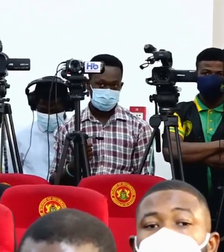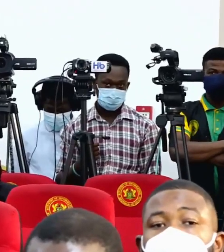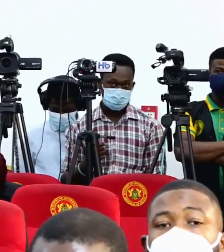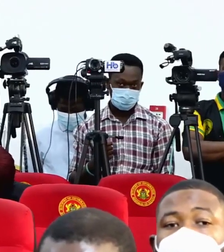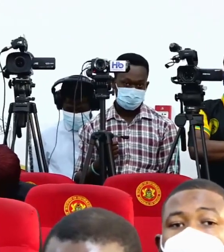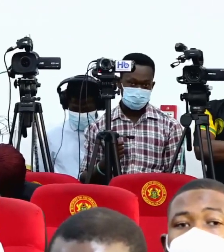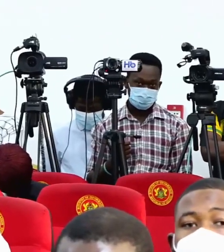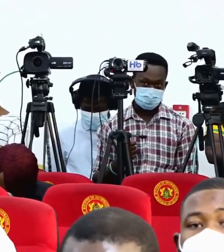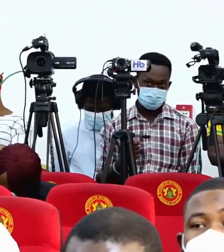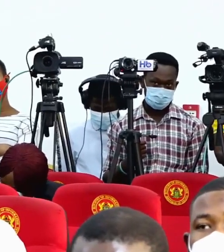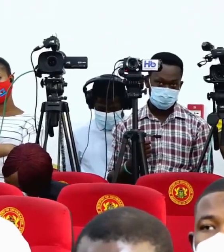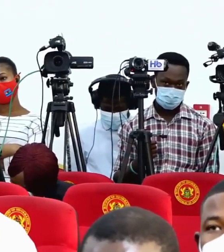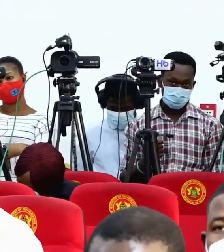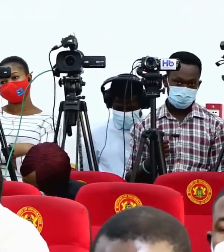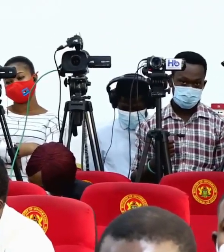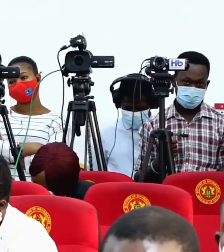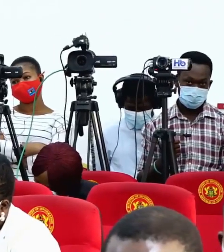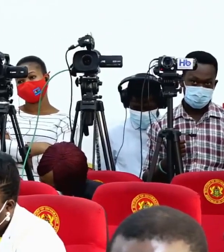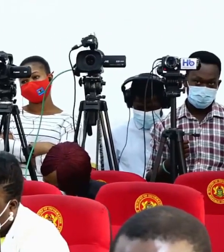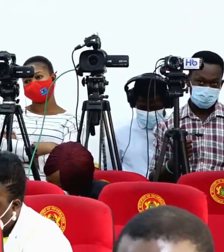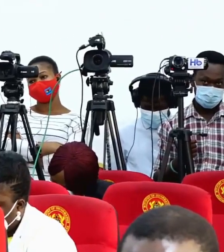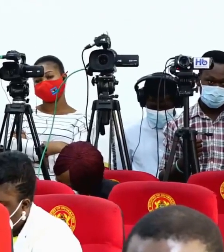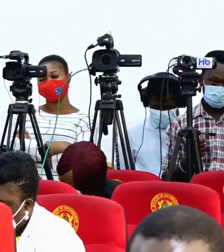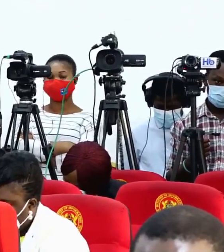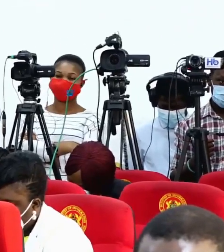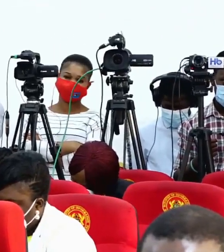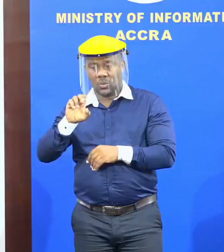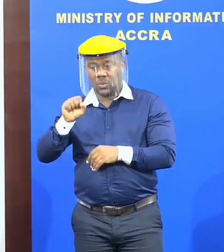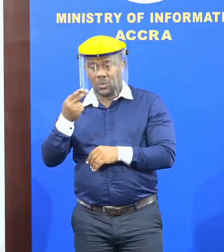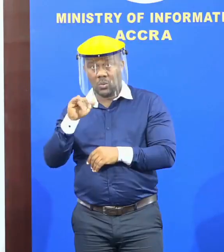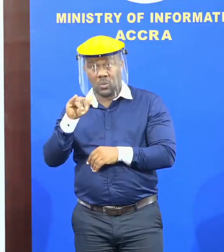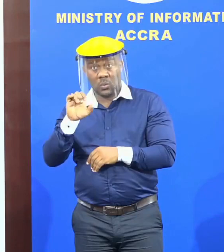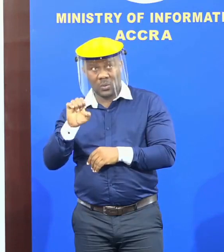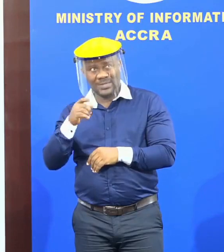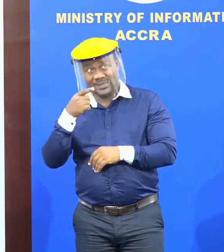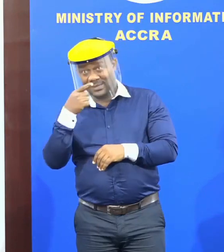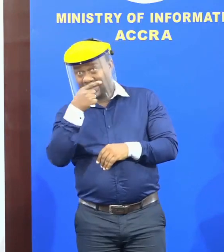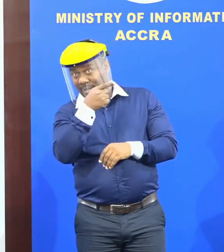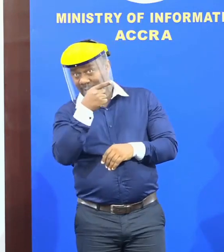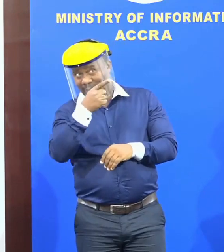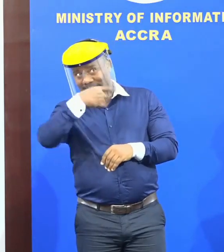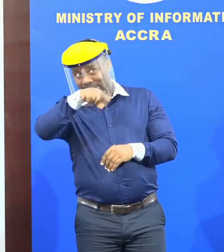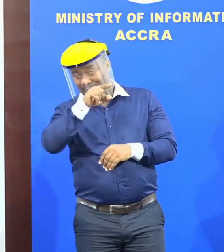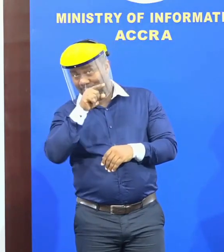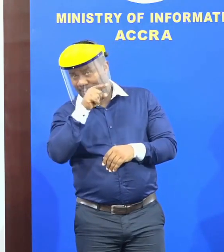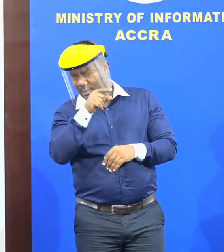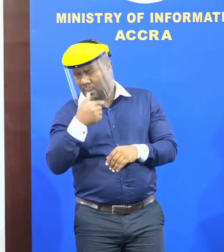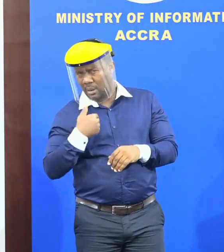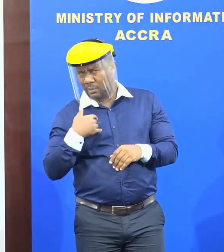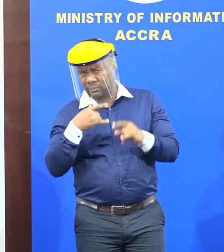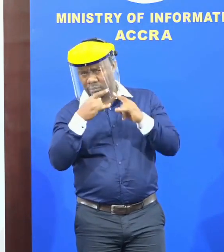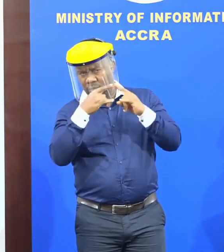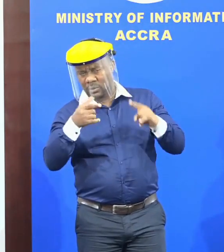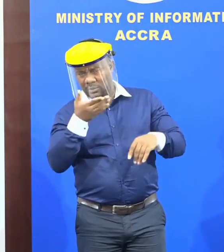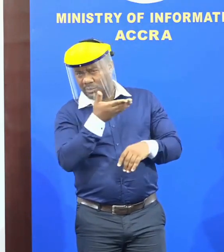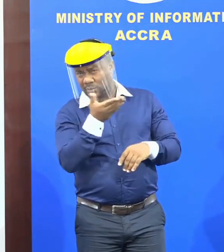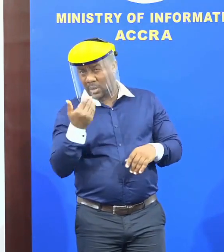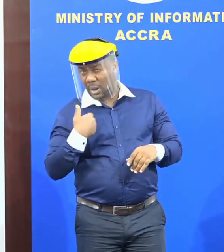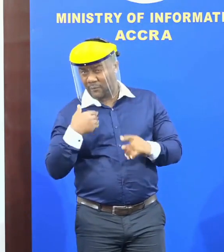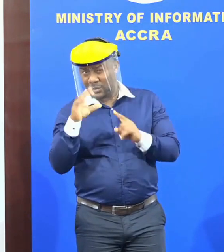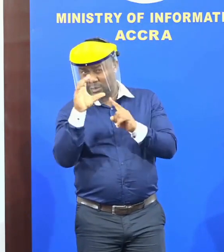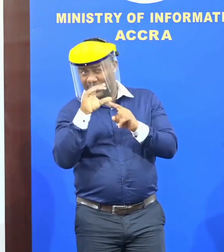chocolate city nyese bi akuru bi ni akwakote esi o da bi ye mum ye kire o ma se udu ho a wobɛhu sɛ okoko no koraa no ɛfi ase asei na